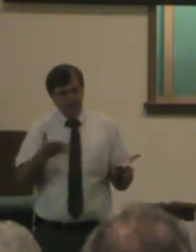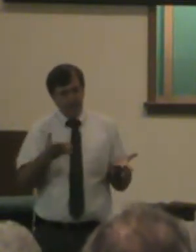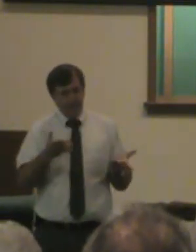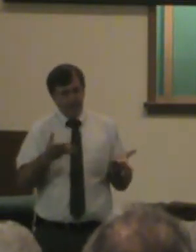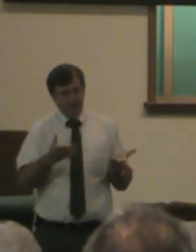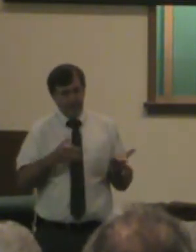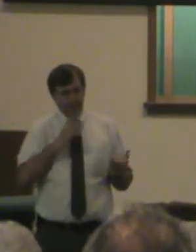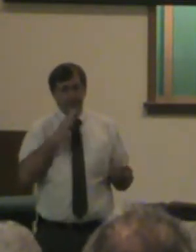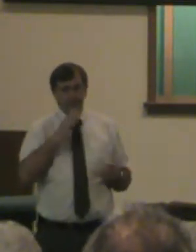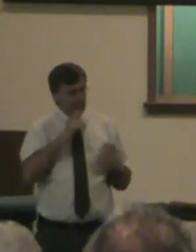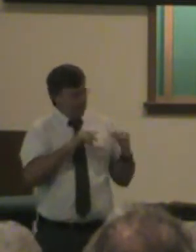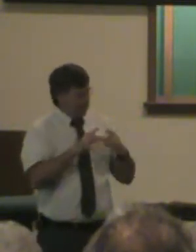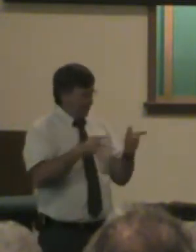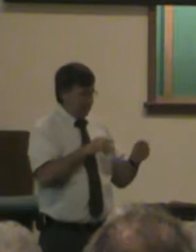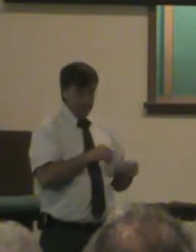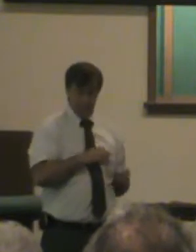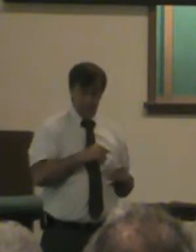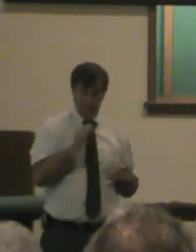sure they talk to the son's wife.